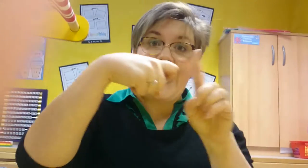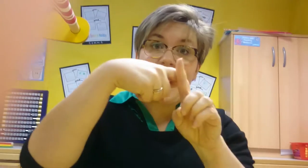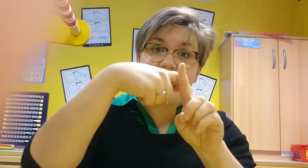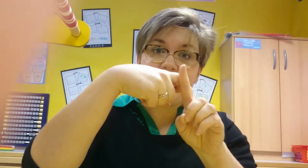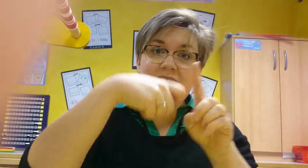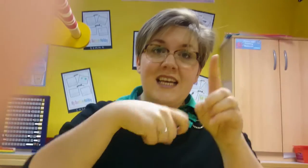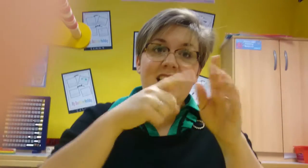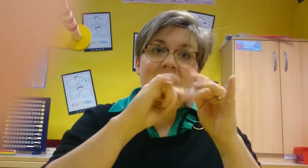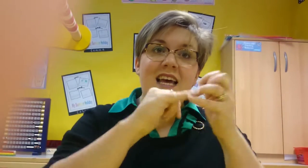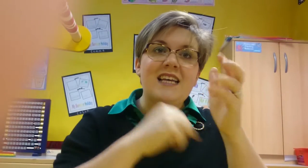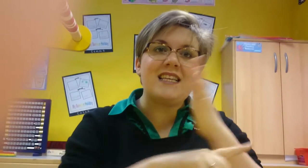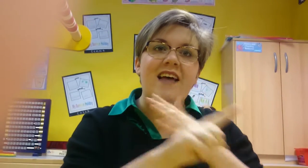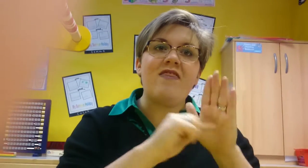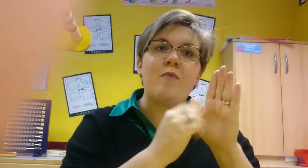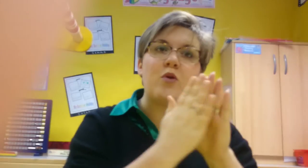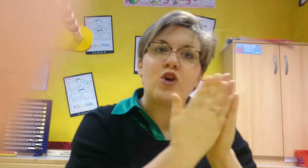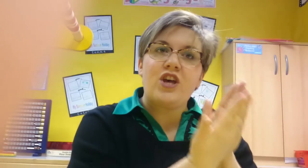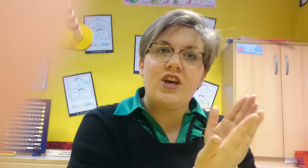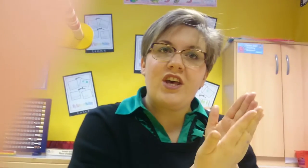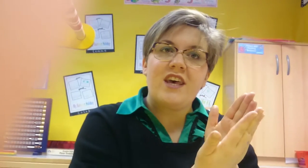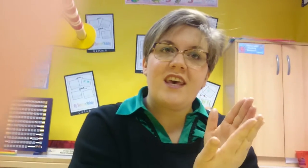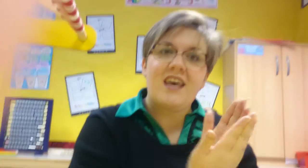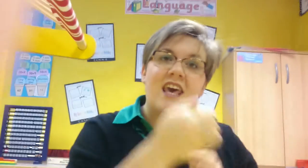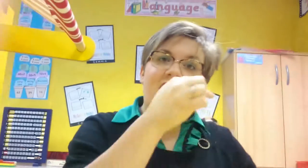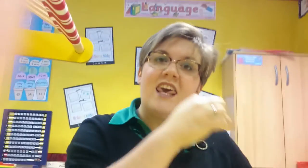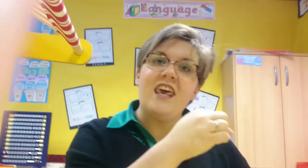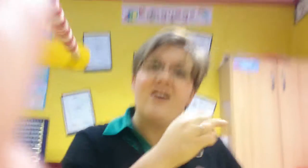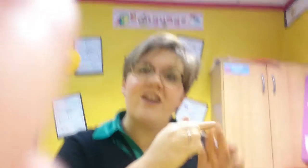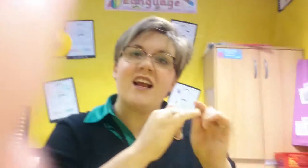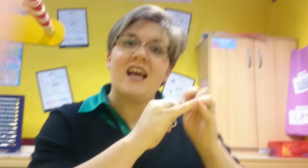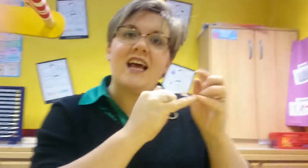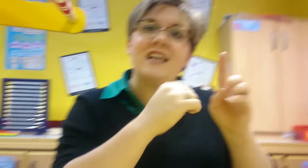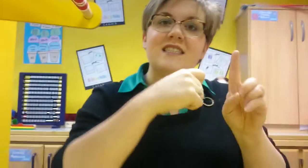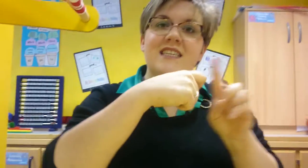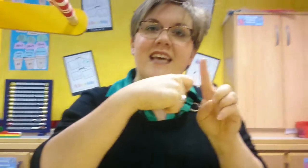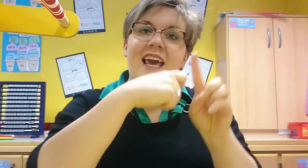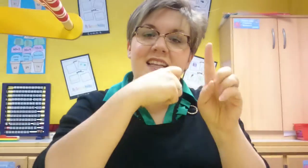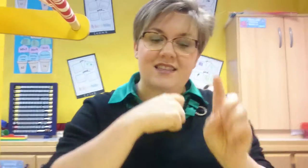Kate is in the book. Here is Kate.